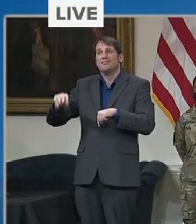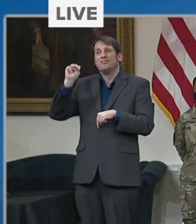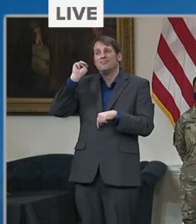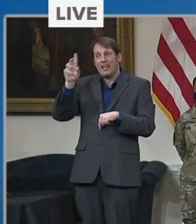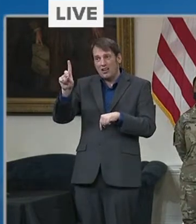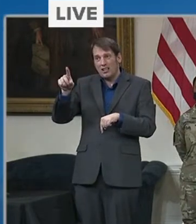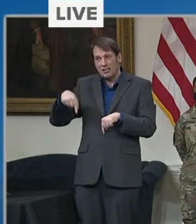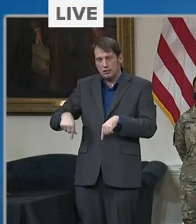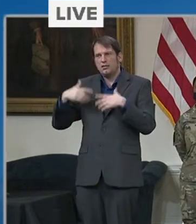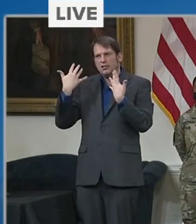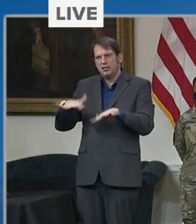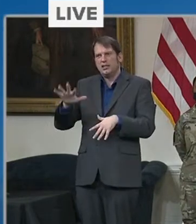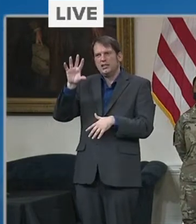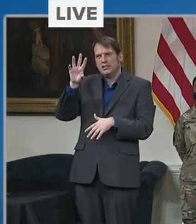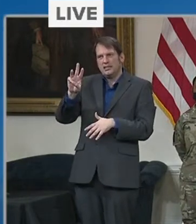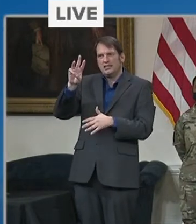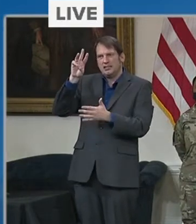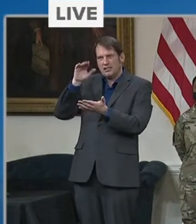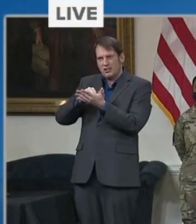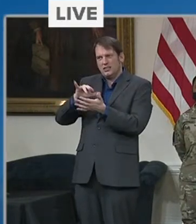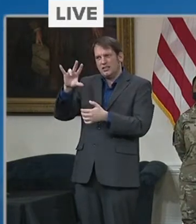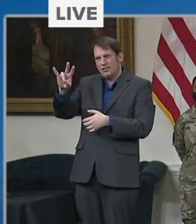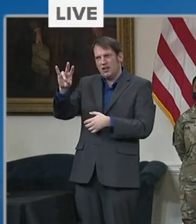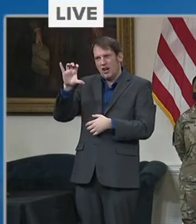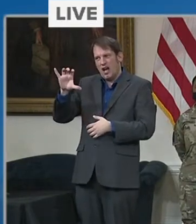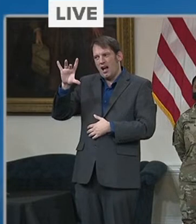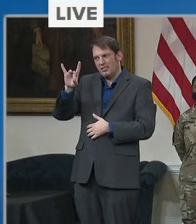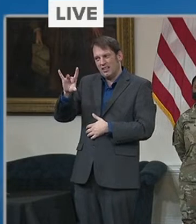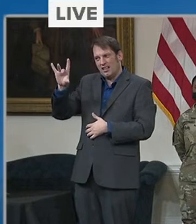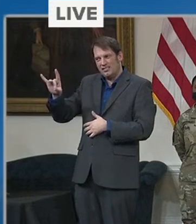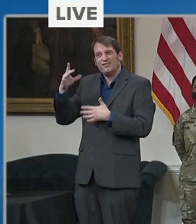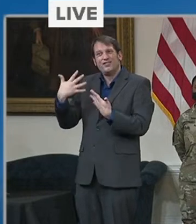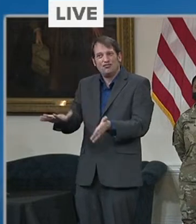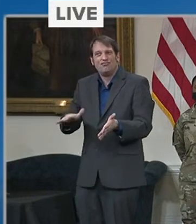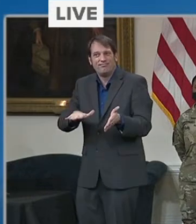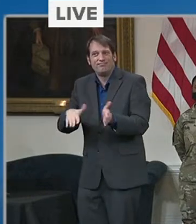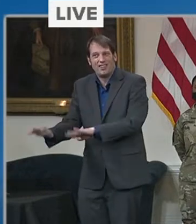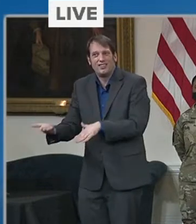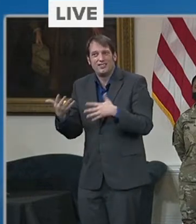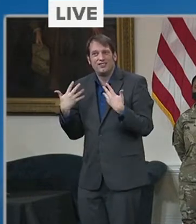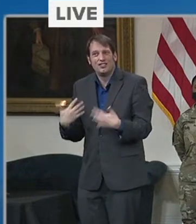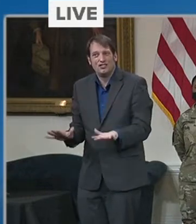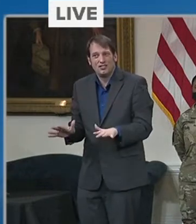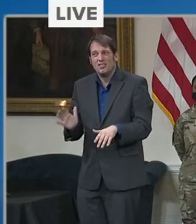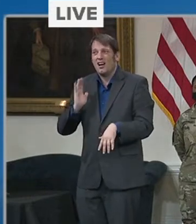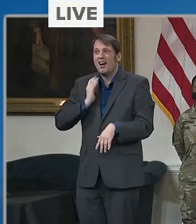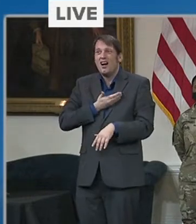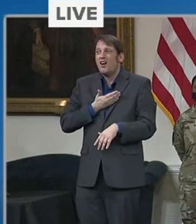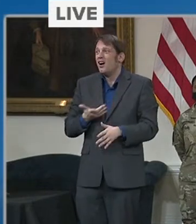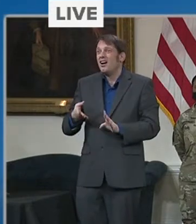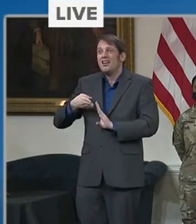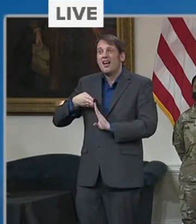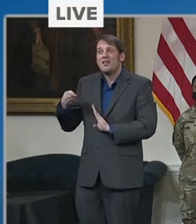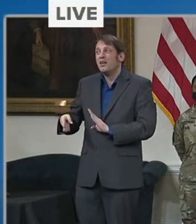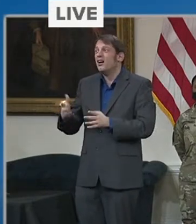6,788 neighbors, colleagues, friends, and family members to this deadly disease.